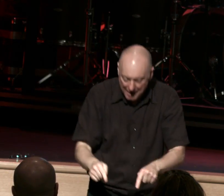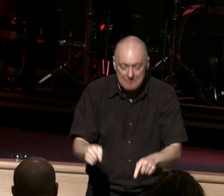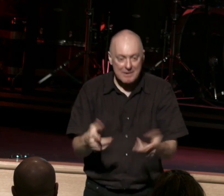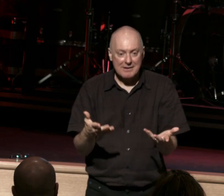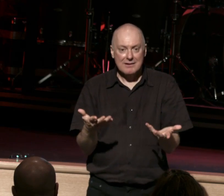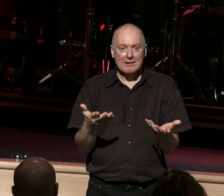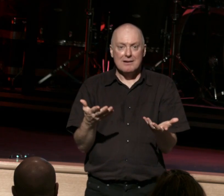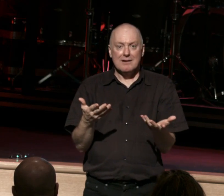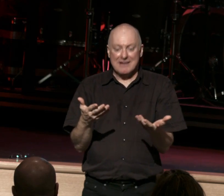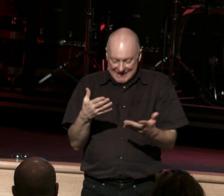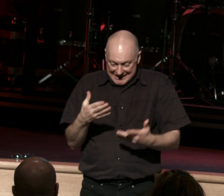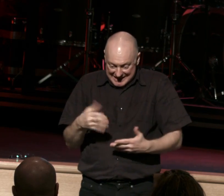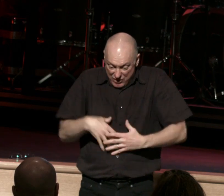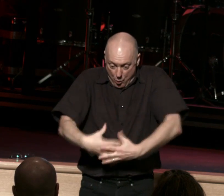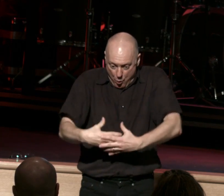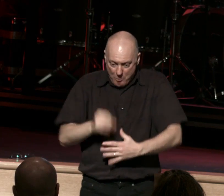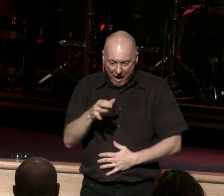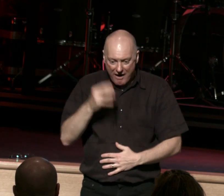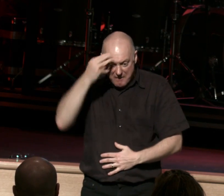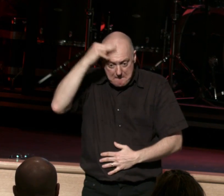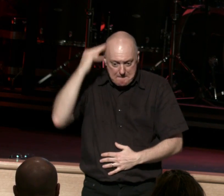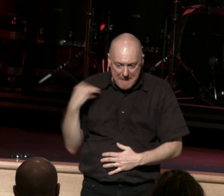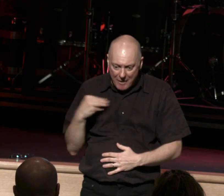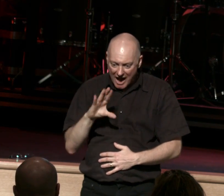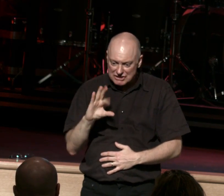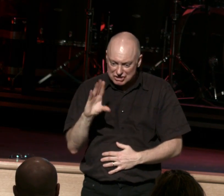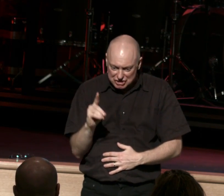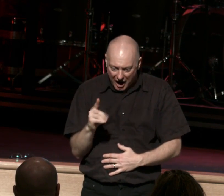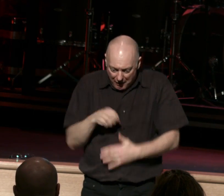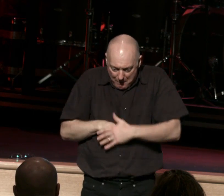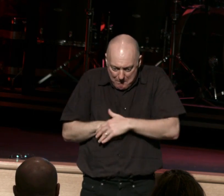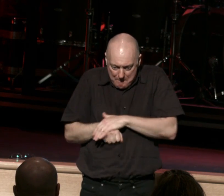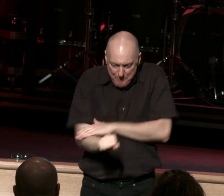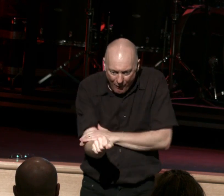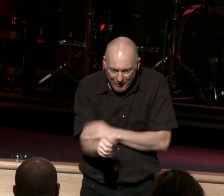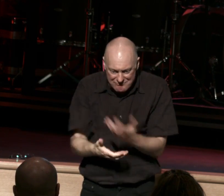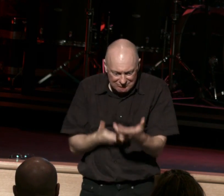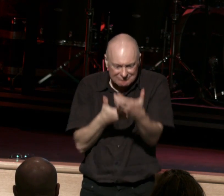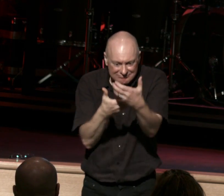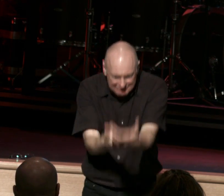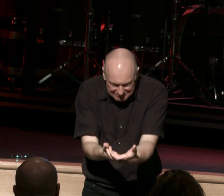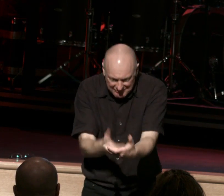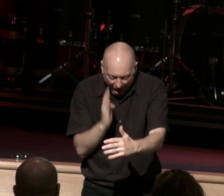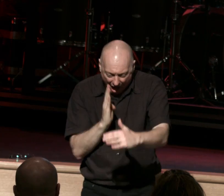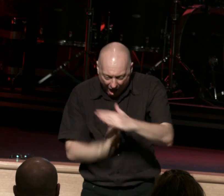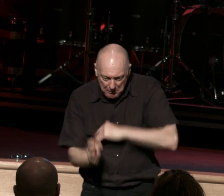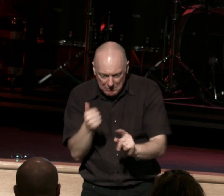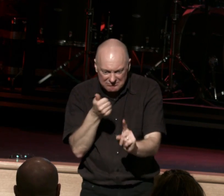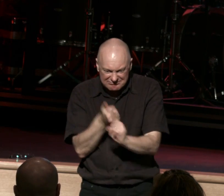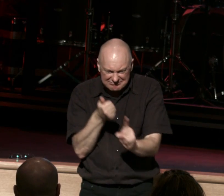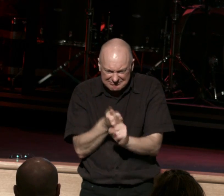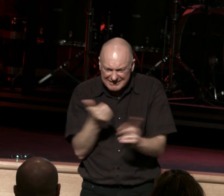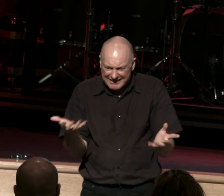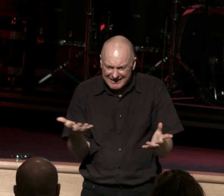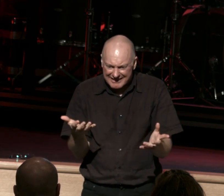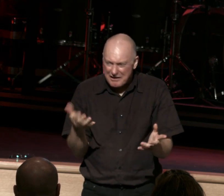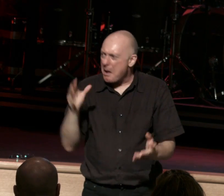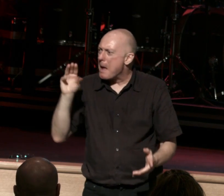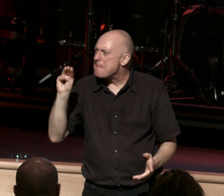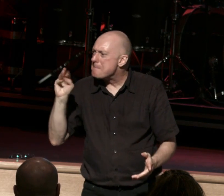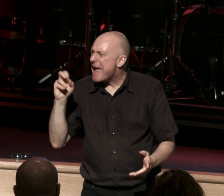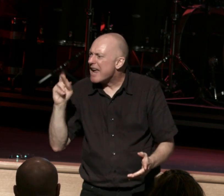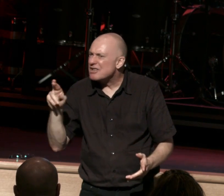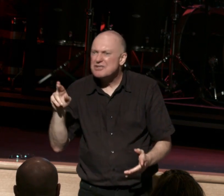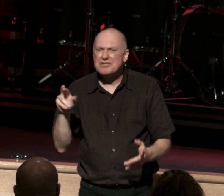would come in the form on the womb of Mary. And the child would be formed and be born in this humble estate, in this humble place, in this